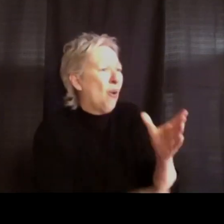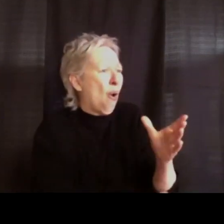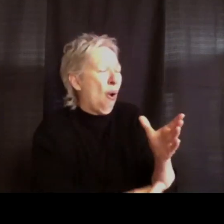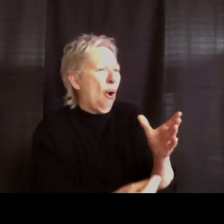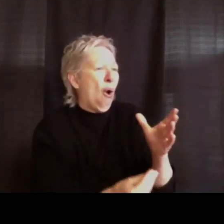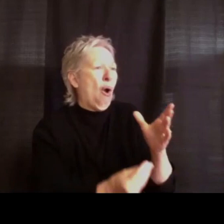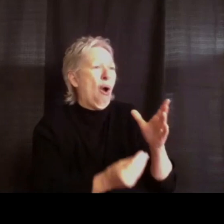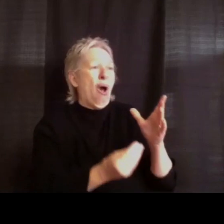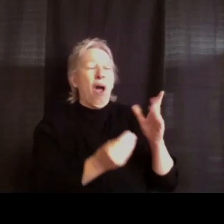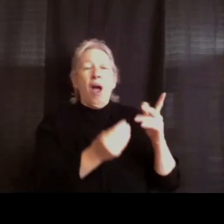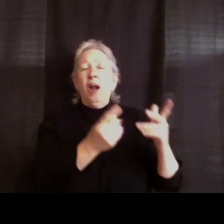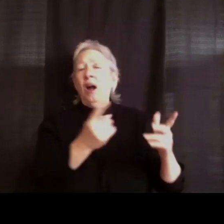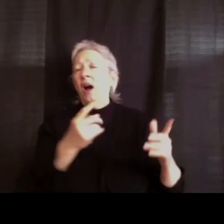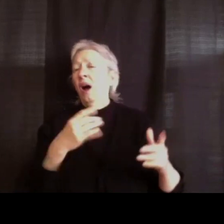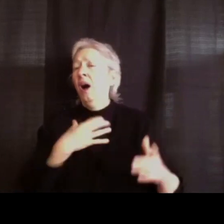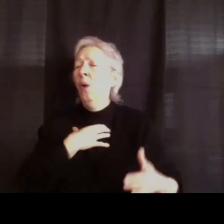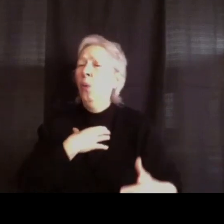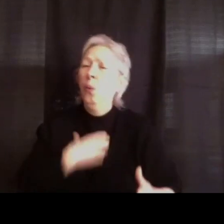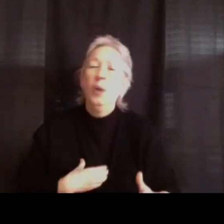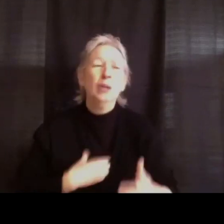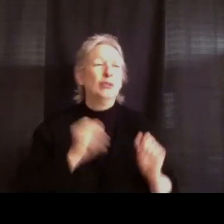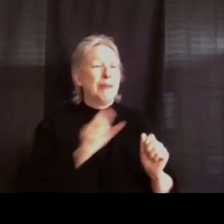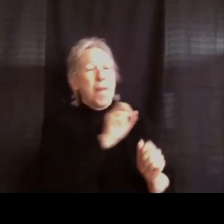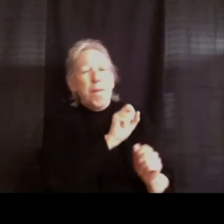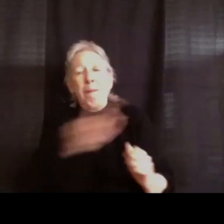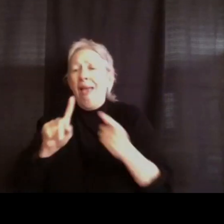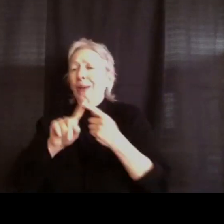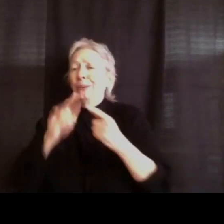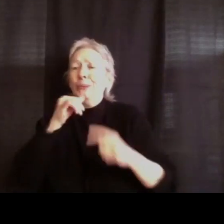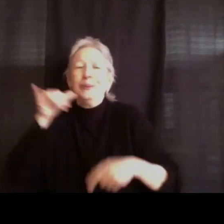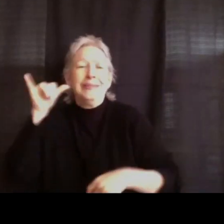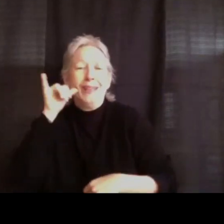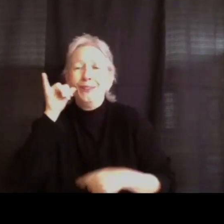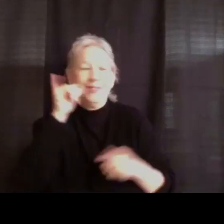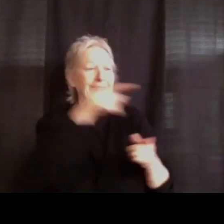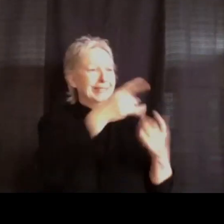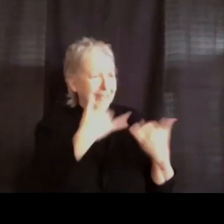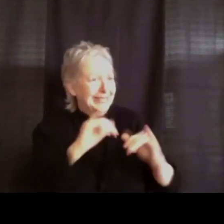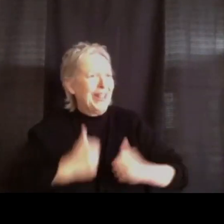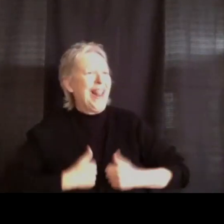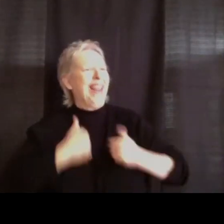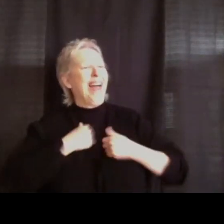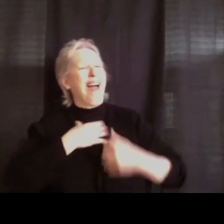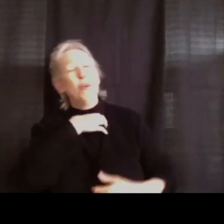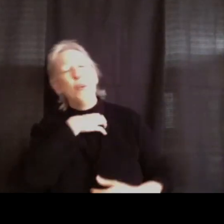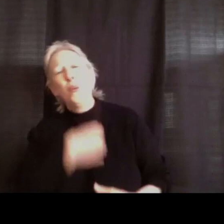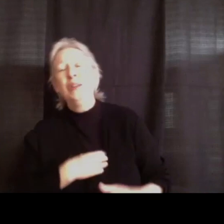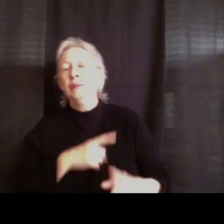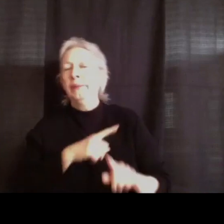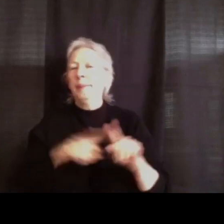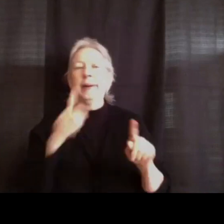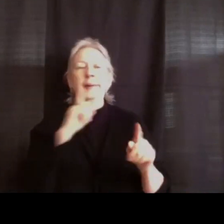you'd give anything to go back to yesterday, but it's not possible after